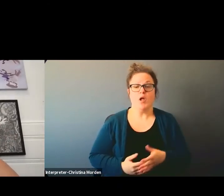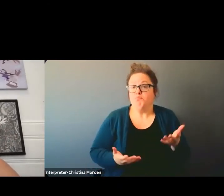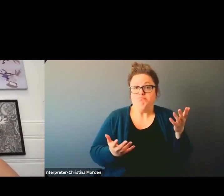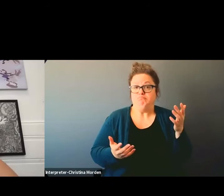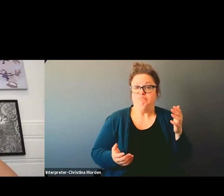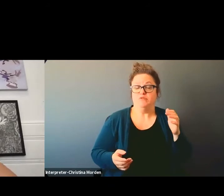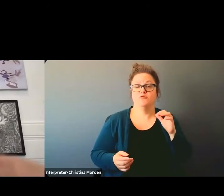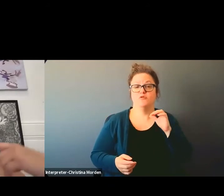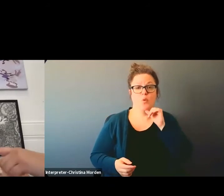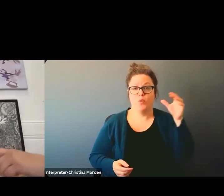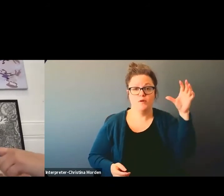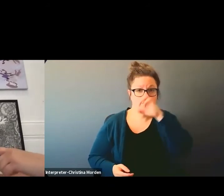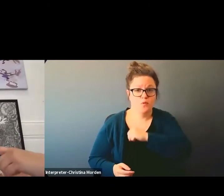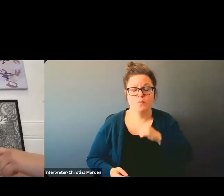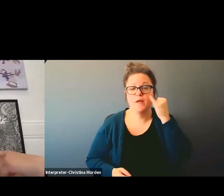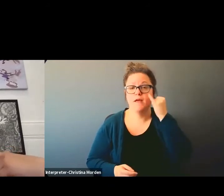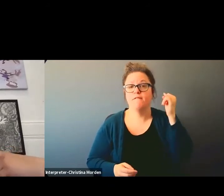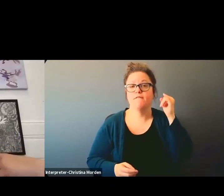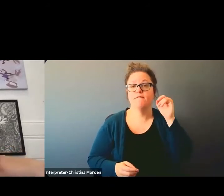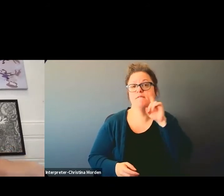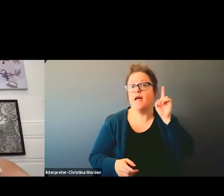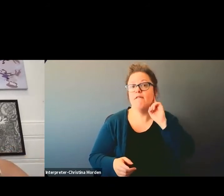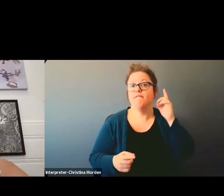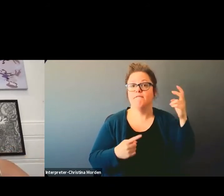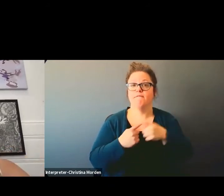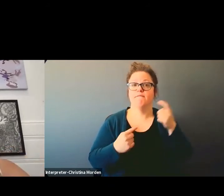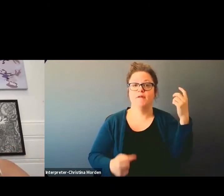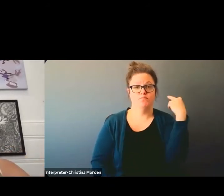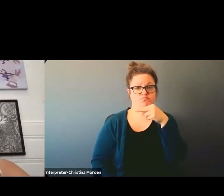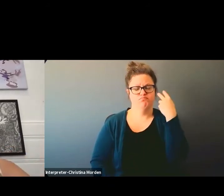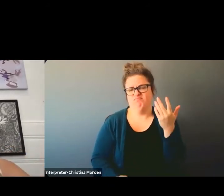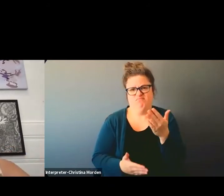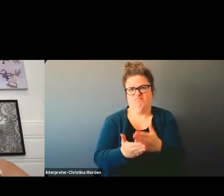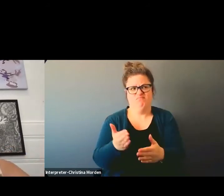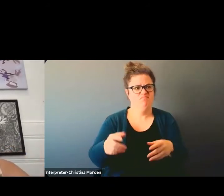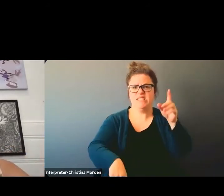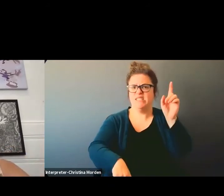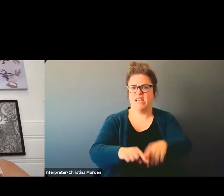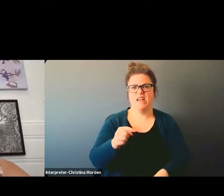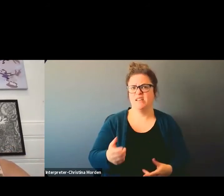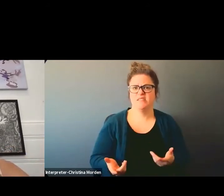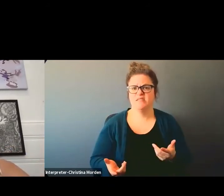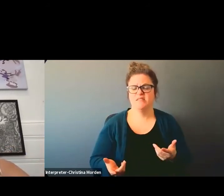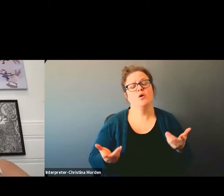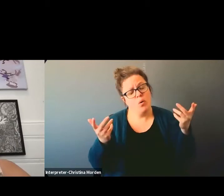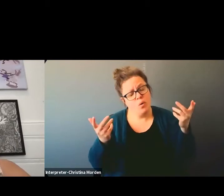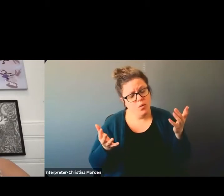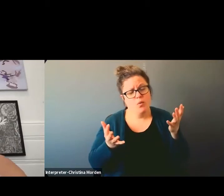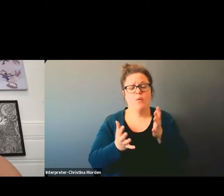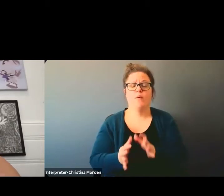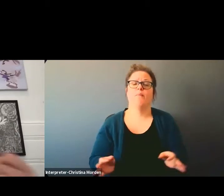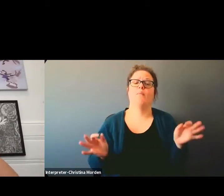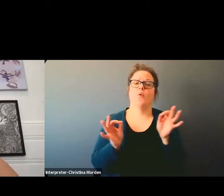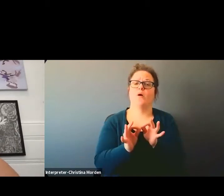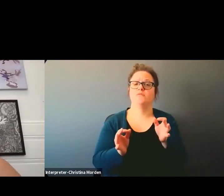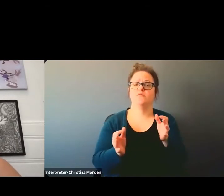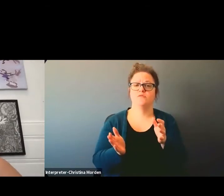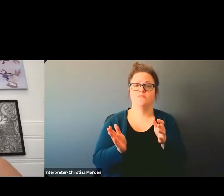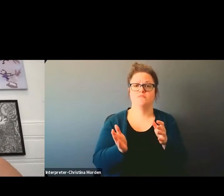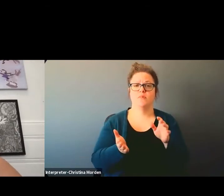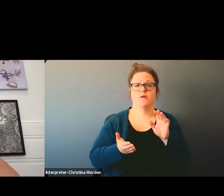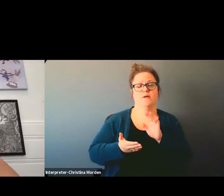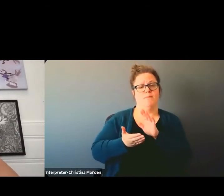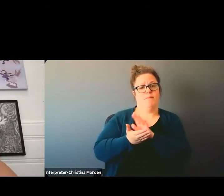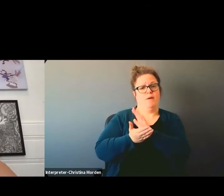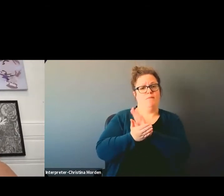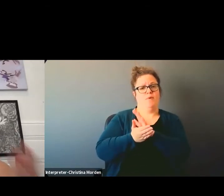that just because someone's deaf, they can lip read. There's many who can't. So, it's also important to have a pen and paper if an